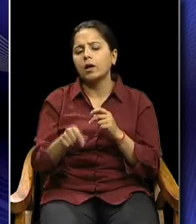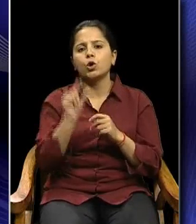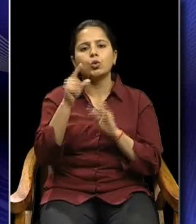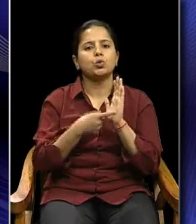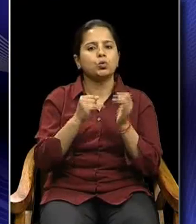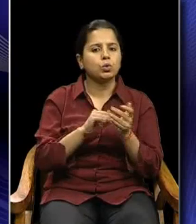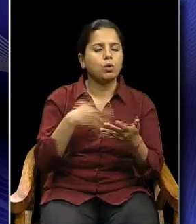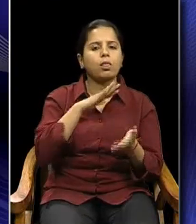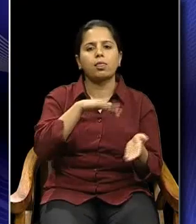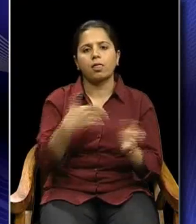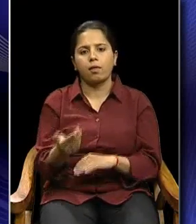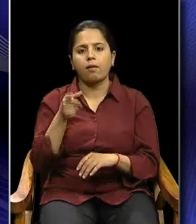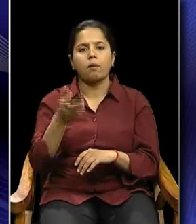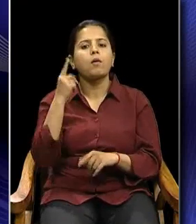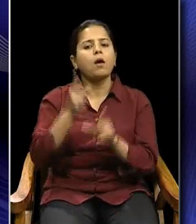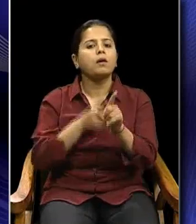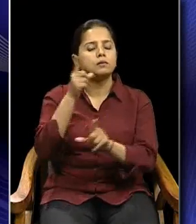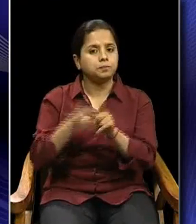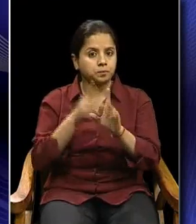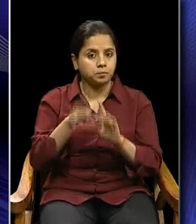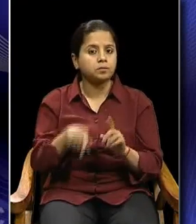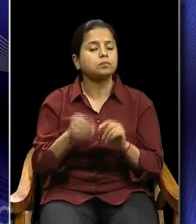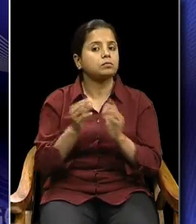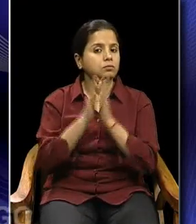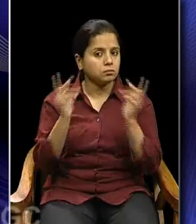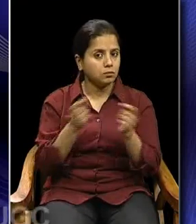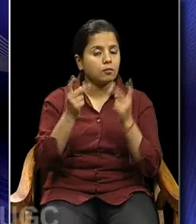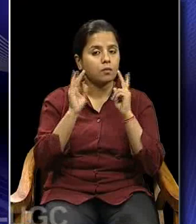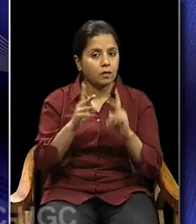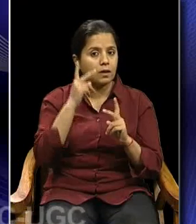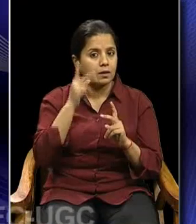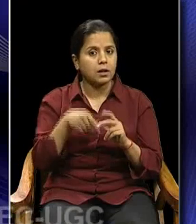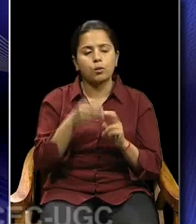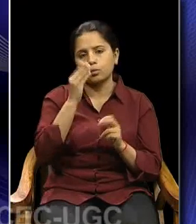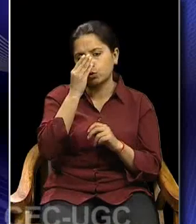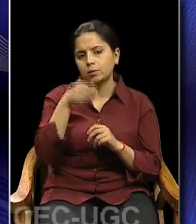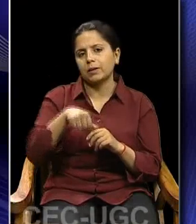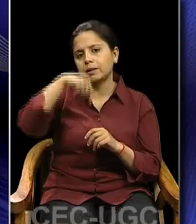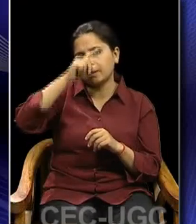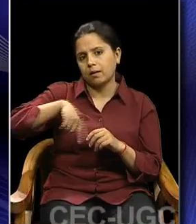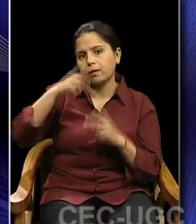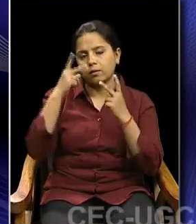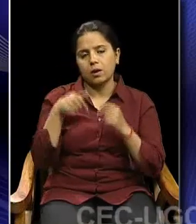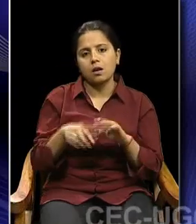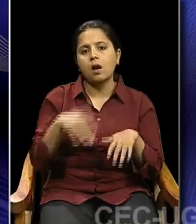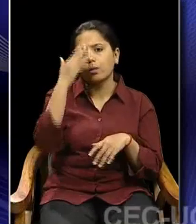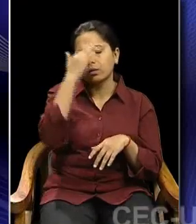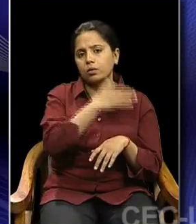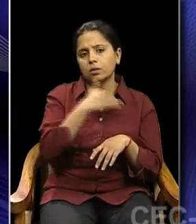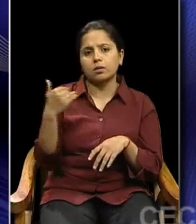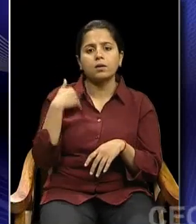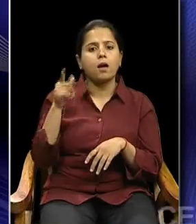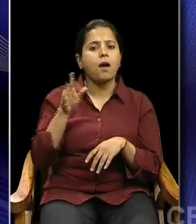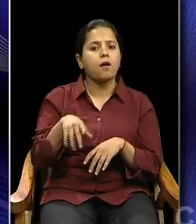death anniversary, which is also being celebrated by the Muslims in India, and how the Christians they